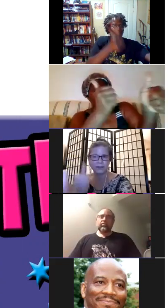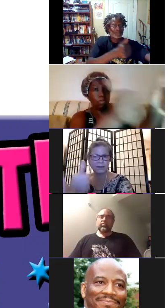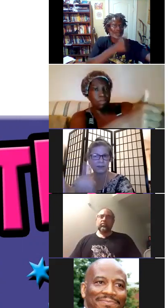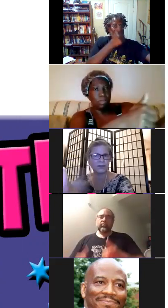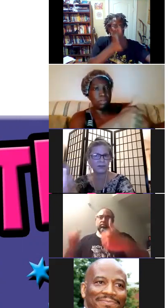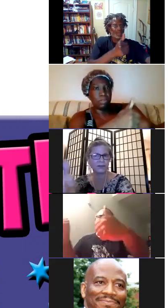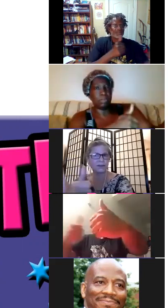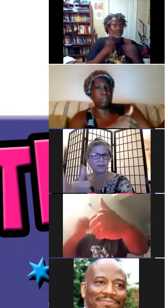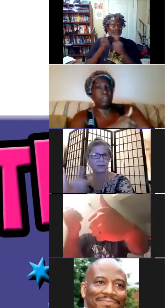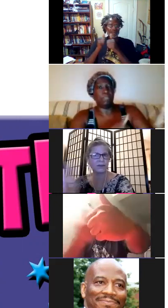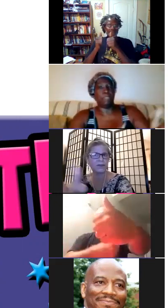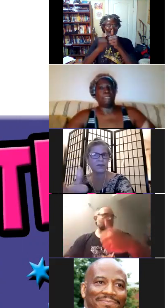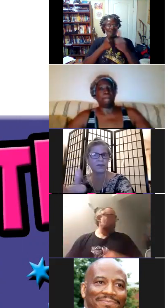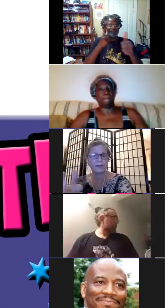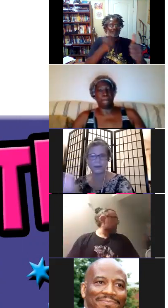follow. Mm.